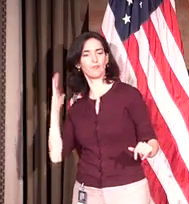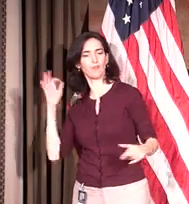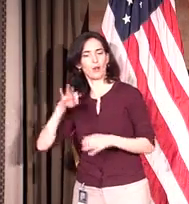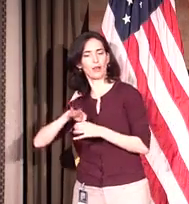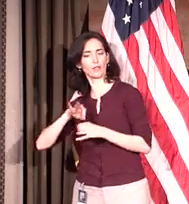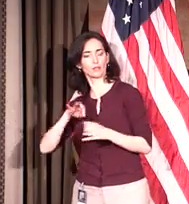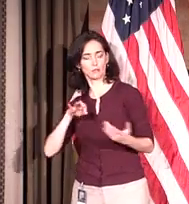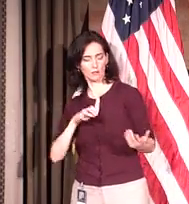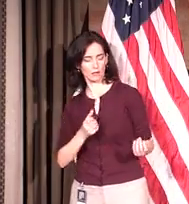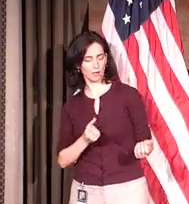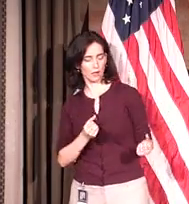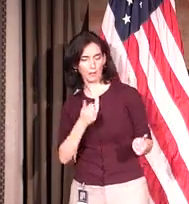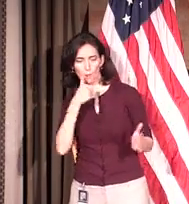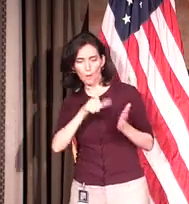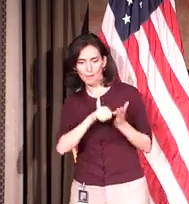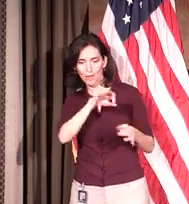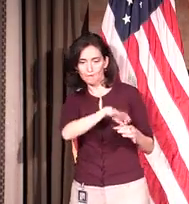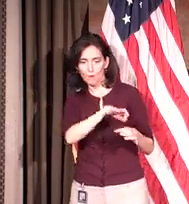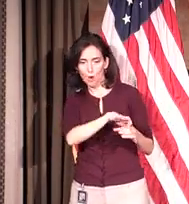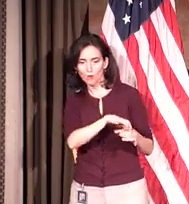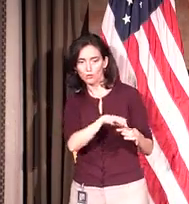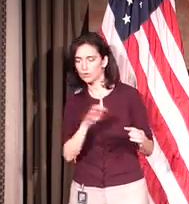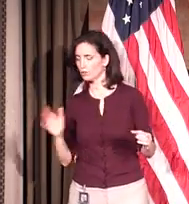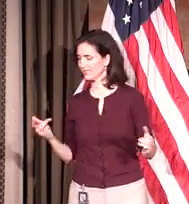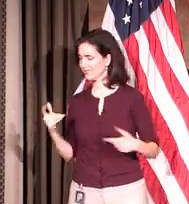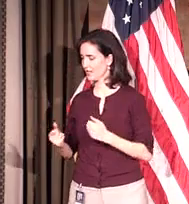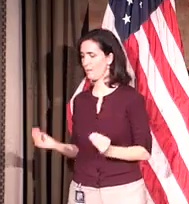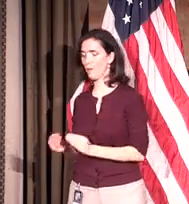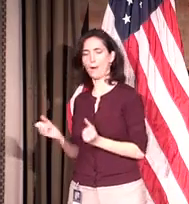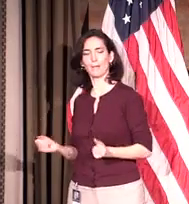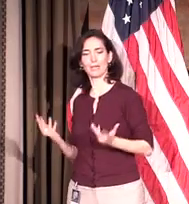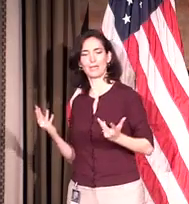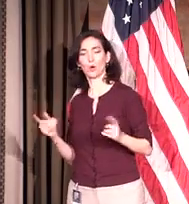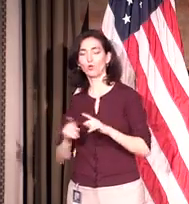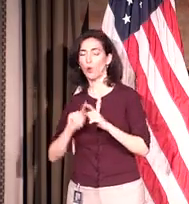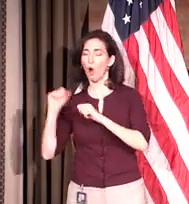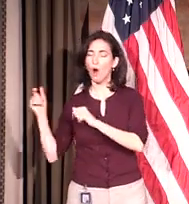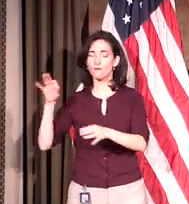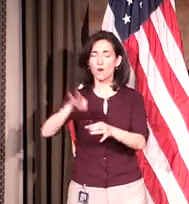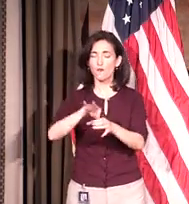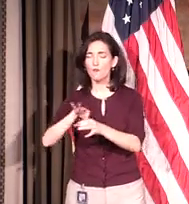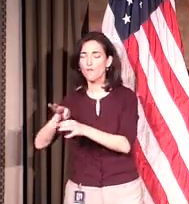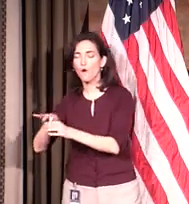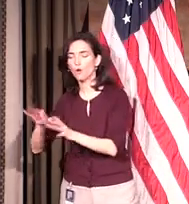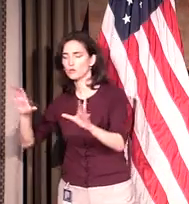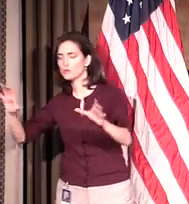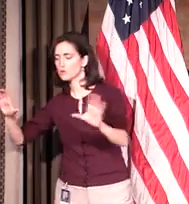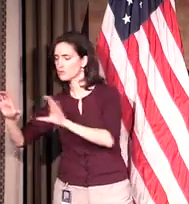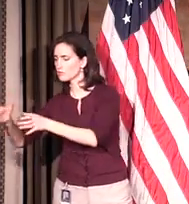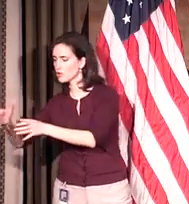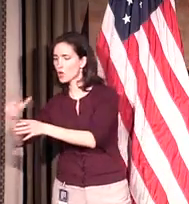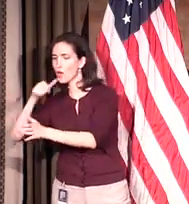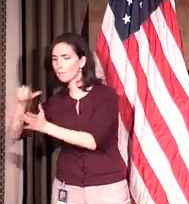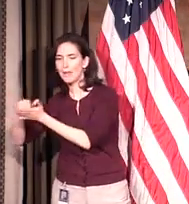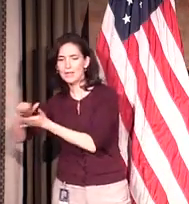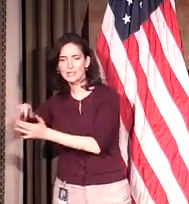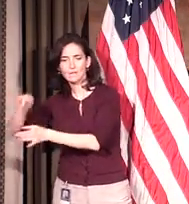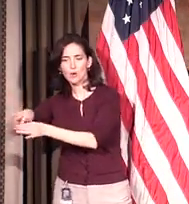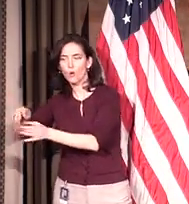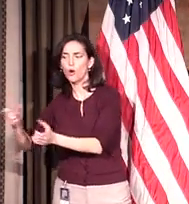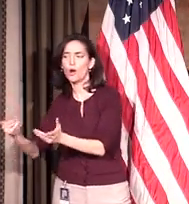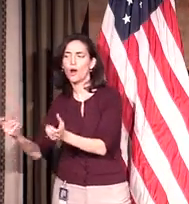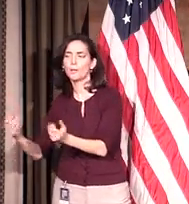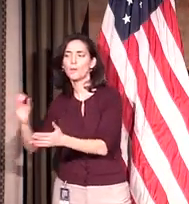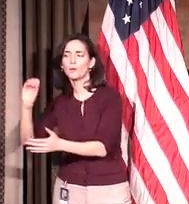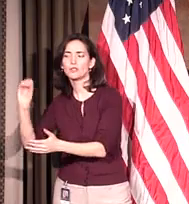haven't received that sort of granular data yet, but I'd be interested in seeing that. And again, we just need to make sure that we can ensure the